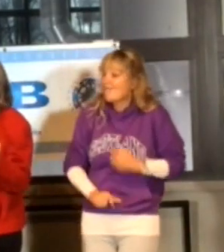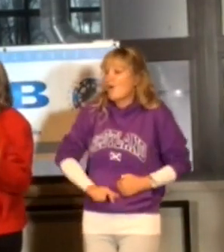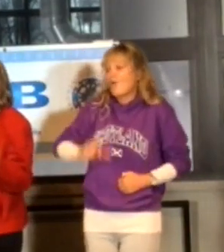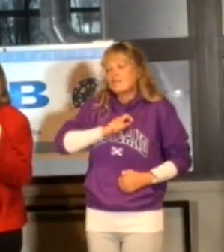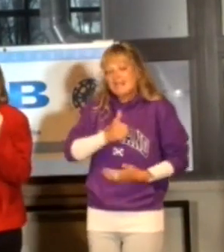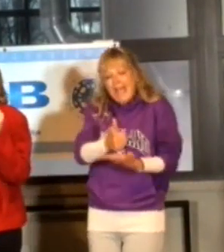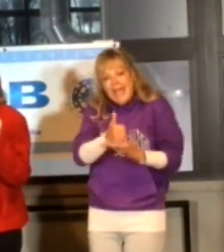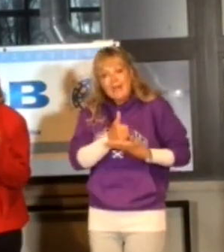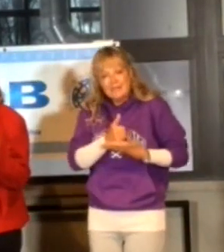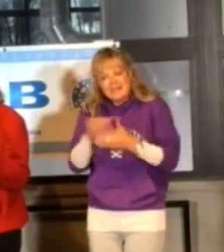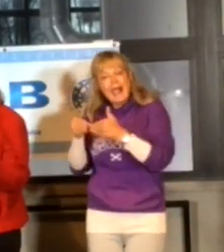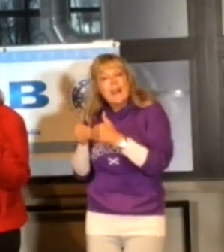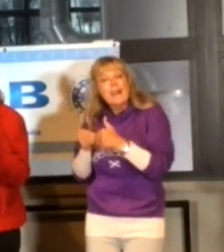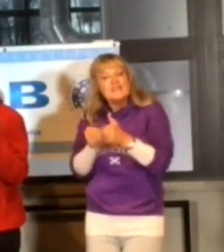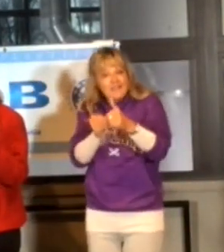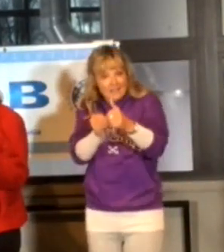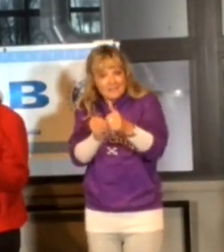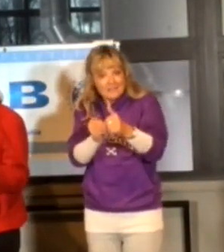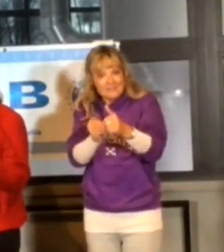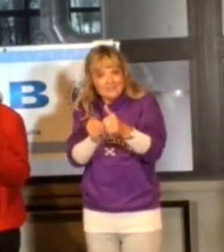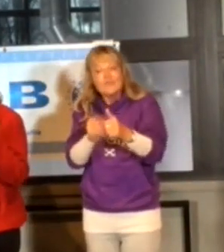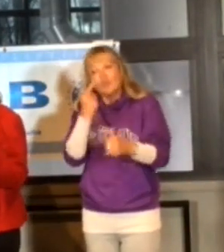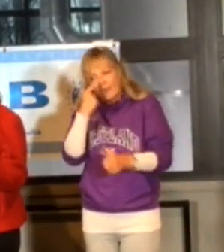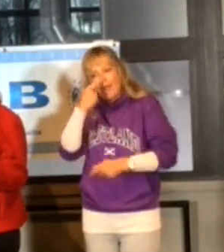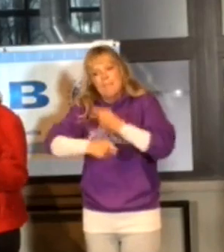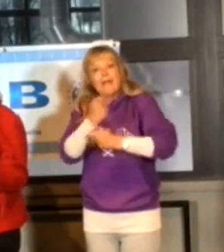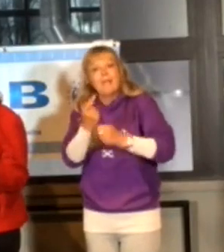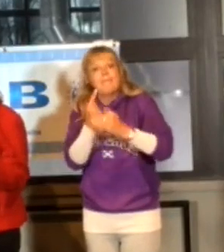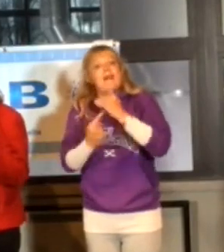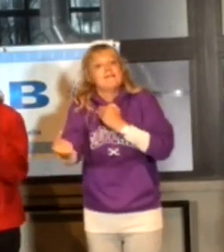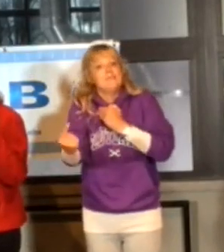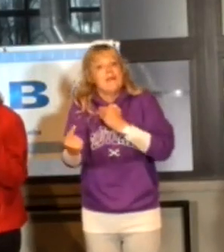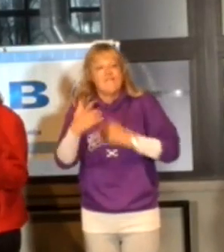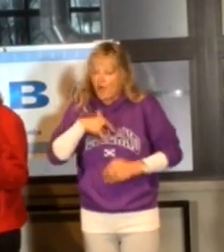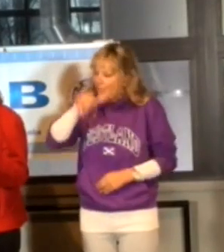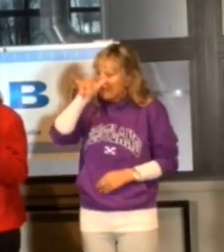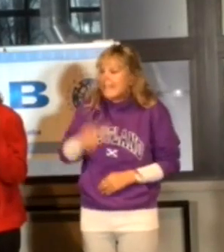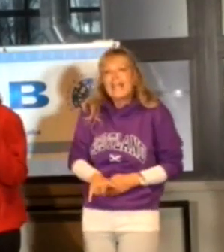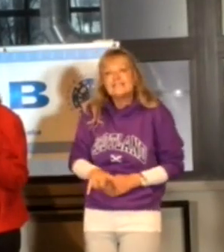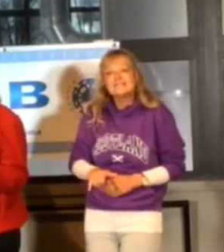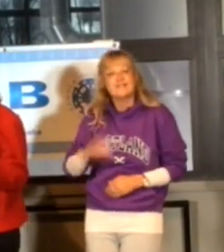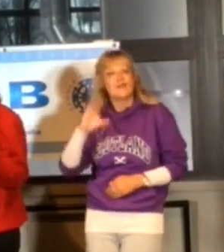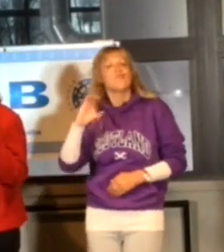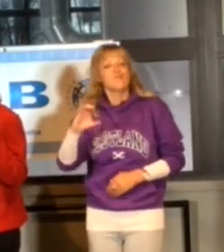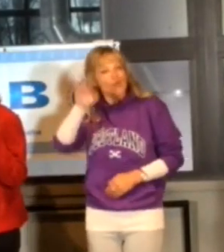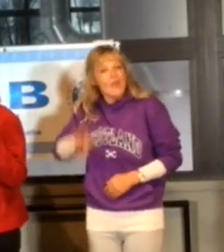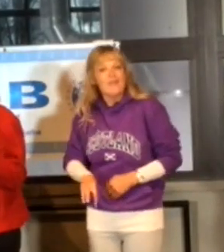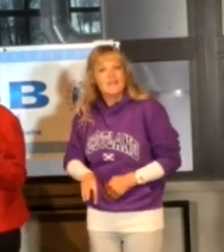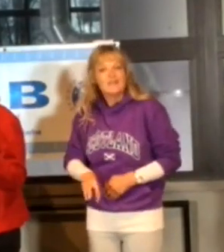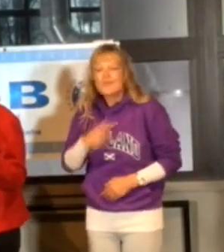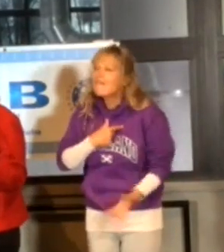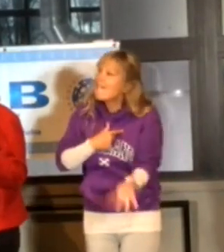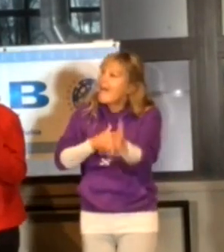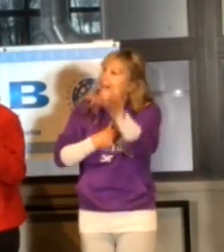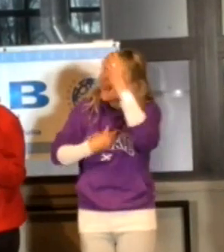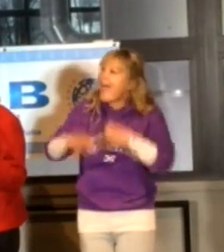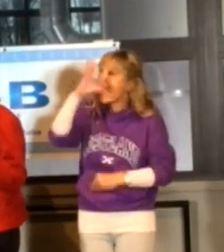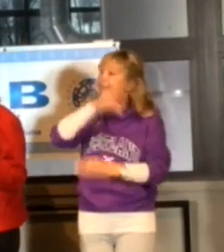forward. Take us forward for us. For Yes Cymru, the words that we learnt from you,